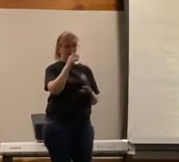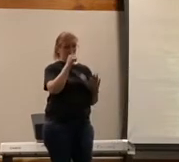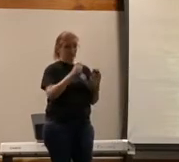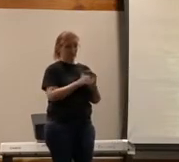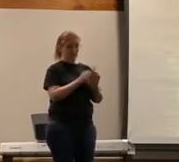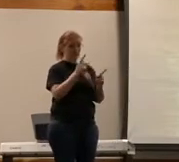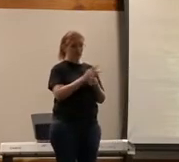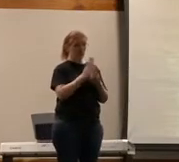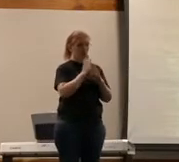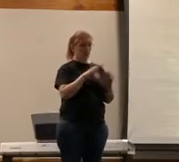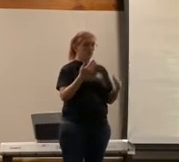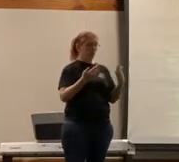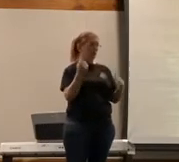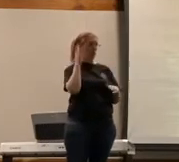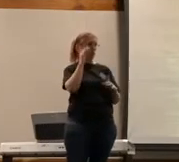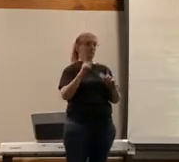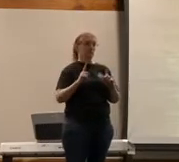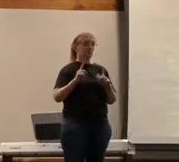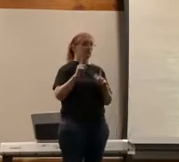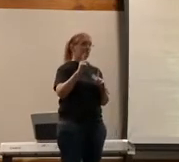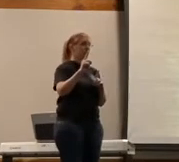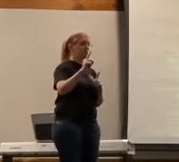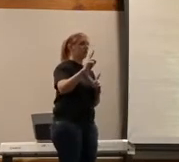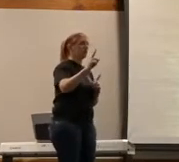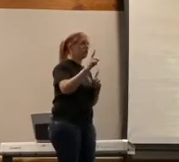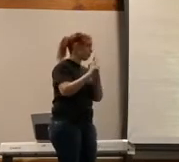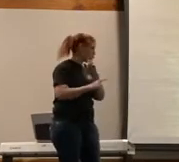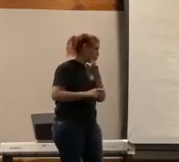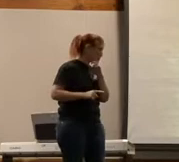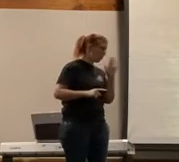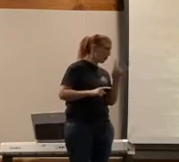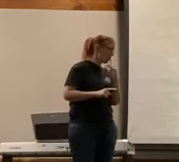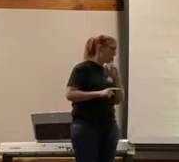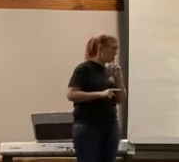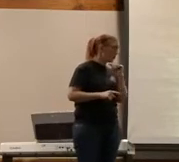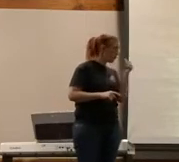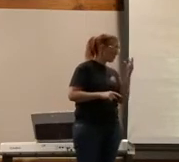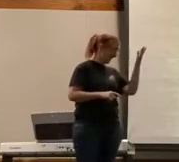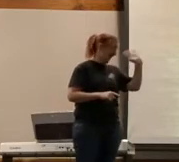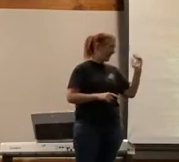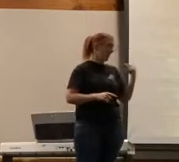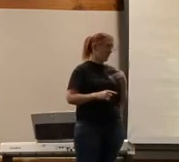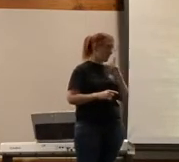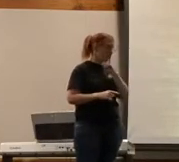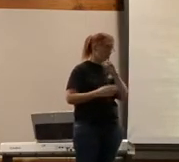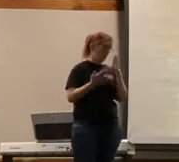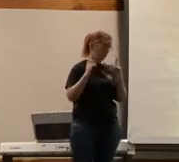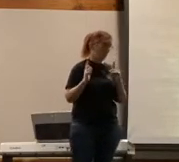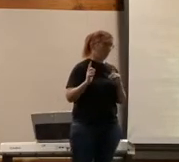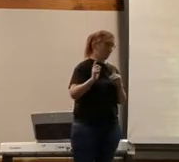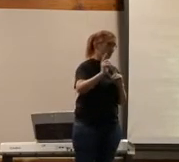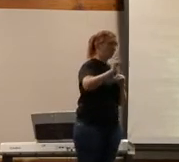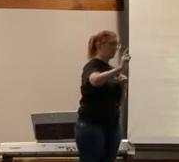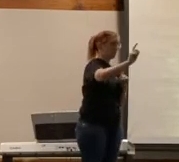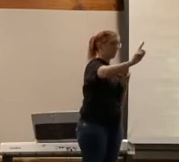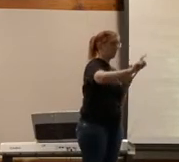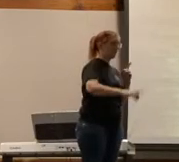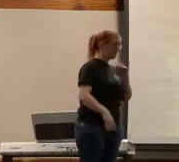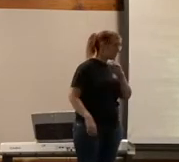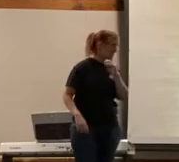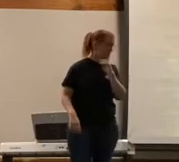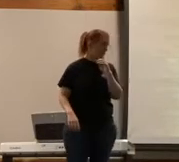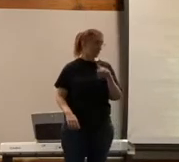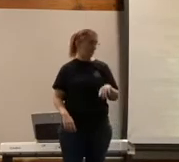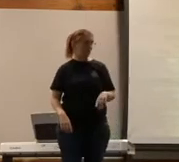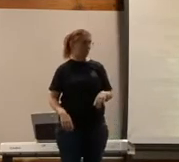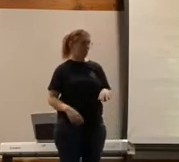it quiet and maybe he will pass on by. Like, shh, Eve, be quiet. God's coming. Don't say anything. Maybe he'll just walk on by. Shh. Why are you making, put